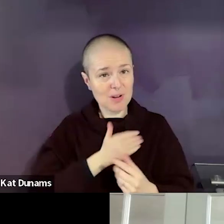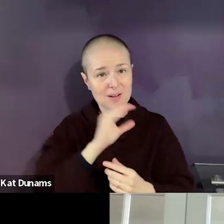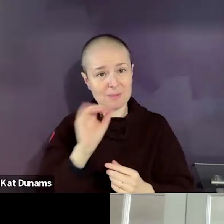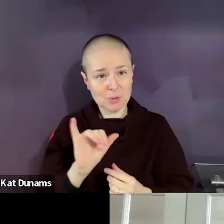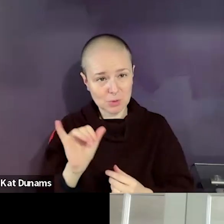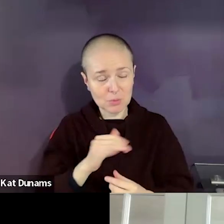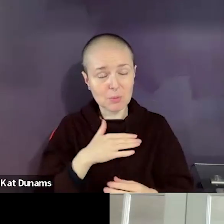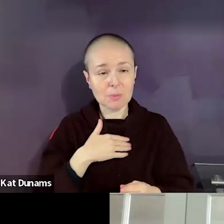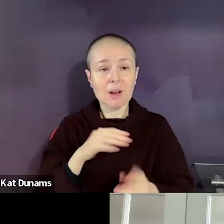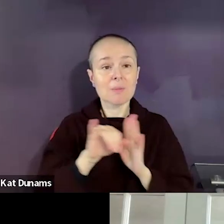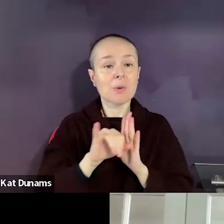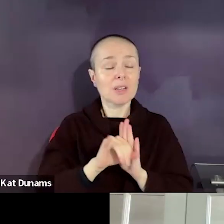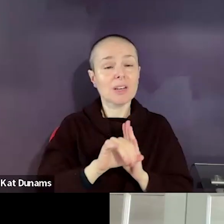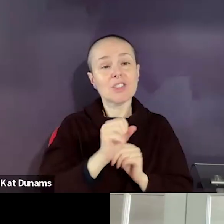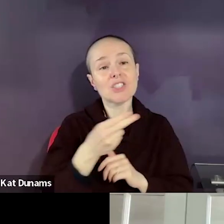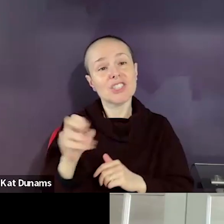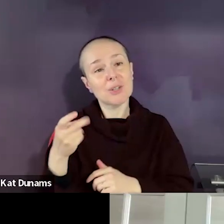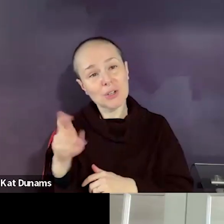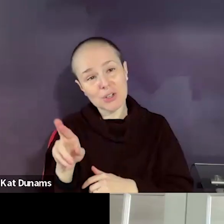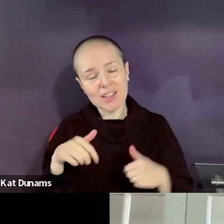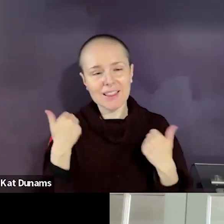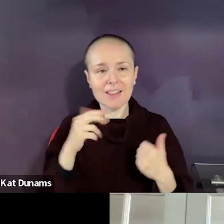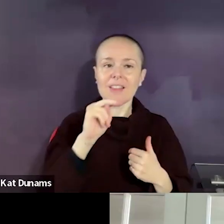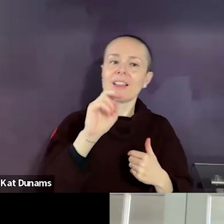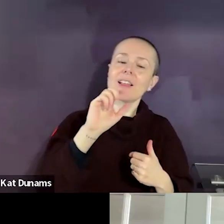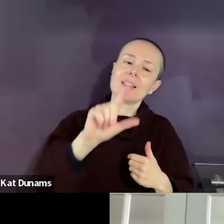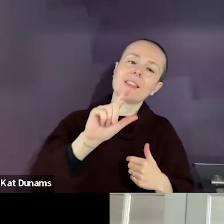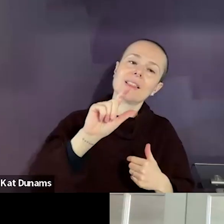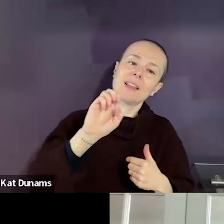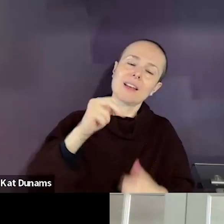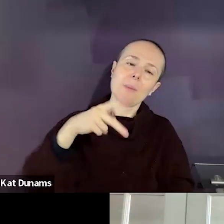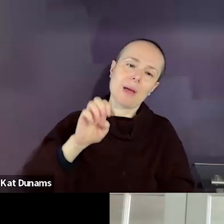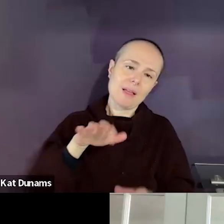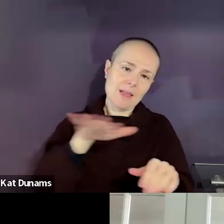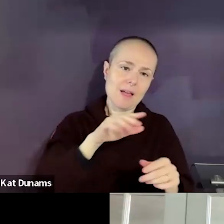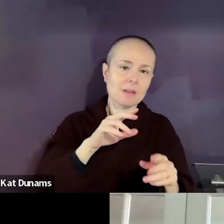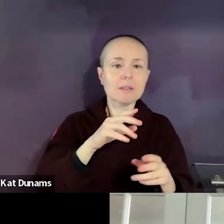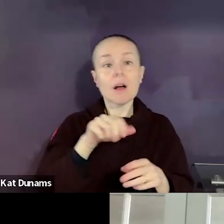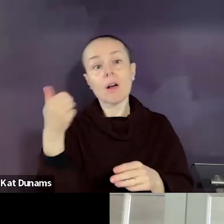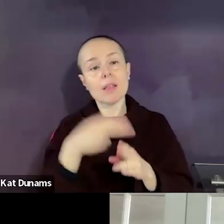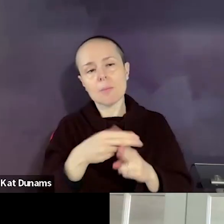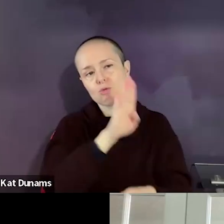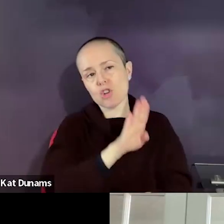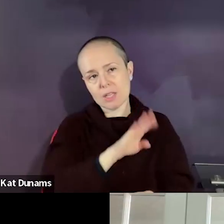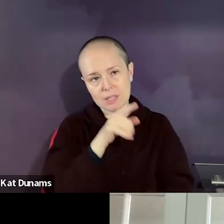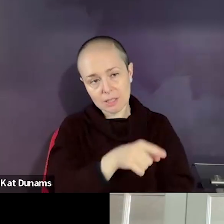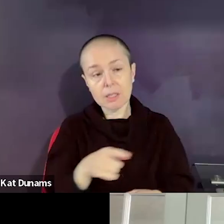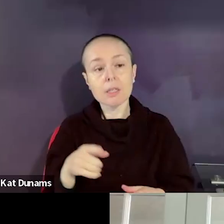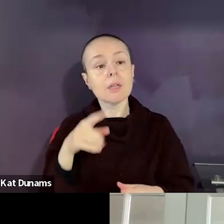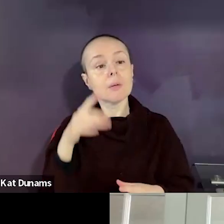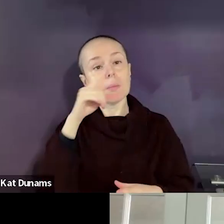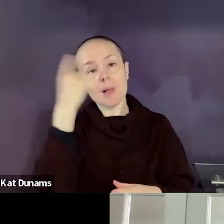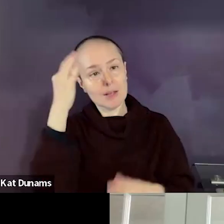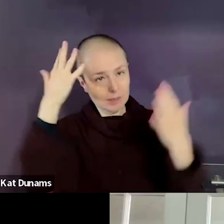her. I live on the Lenape land, also known as Brooklyn. And I have long black